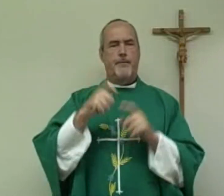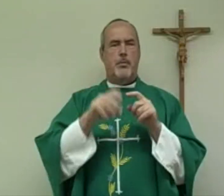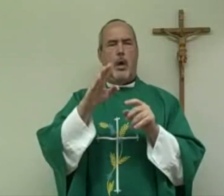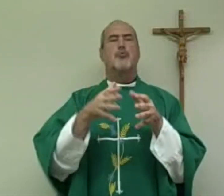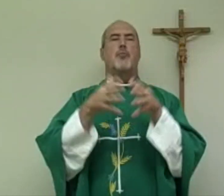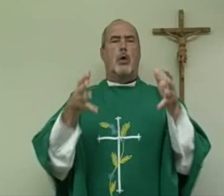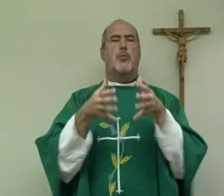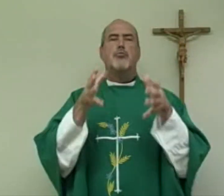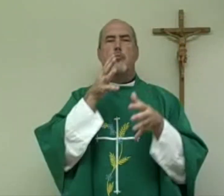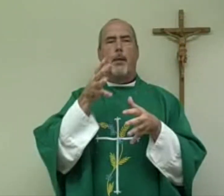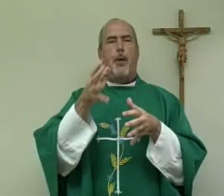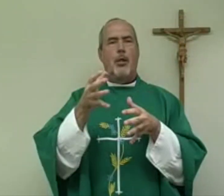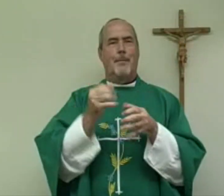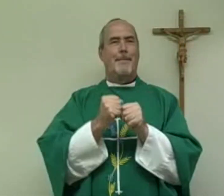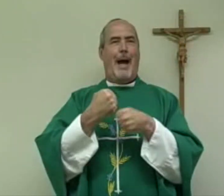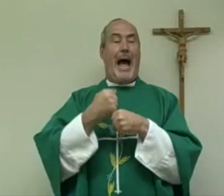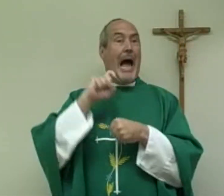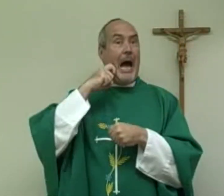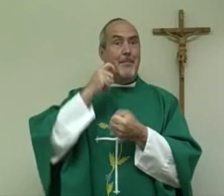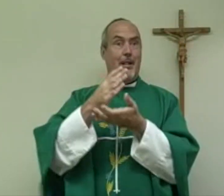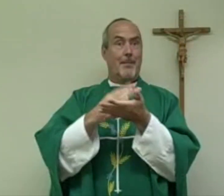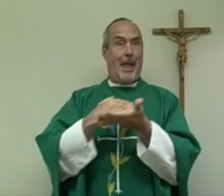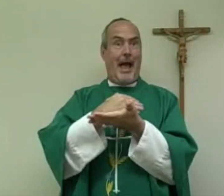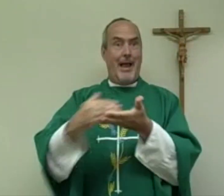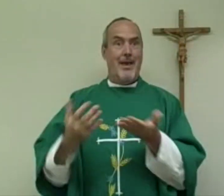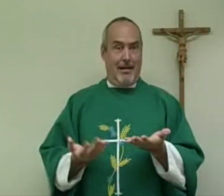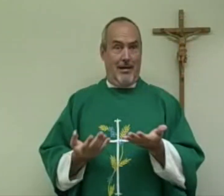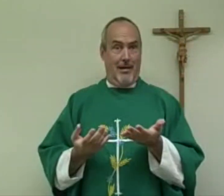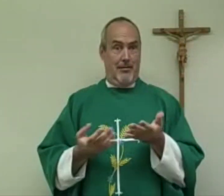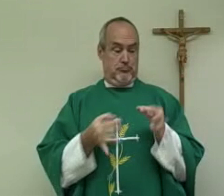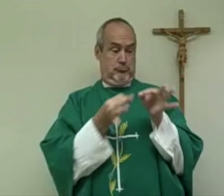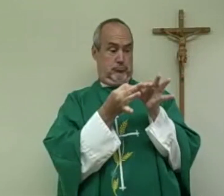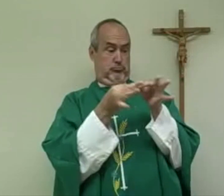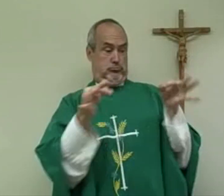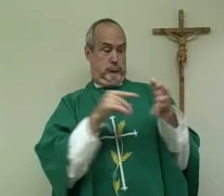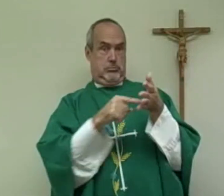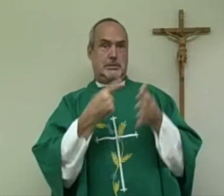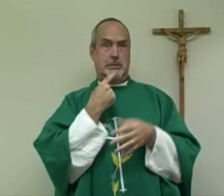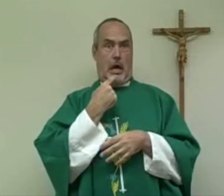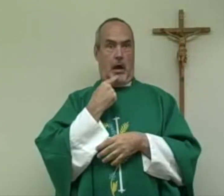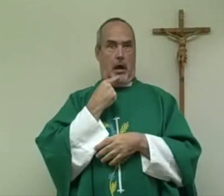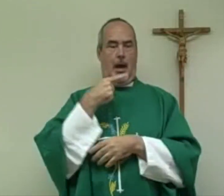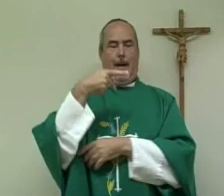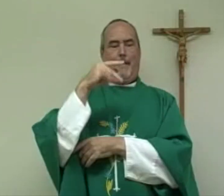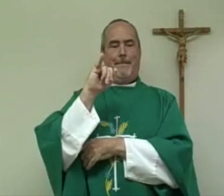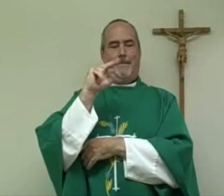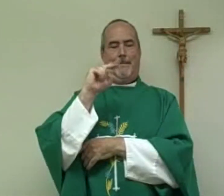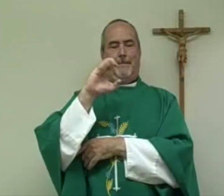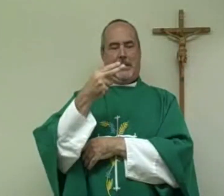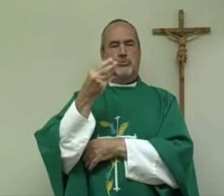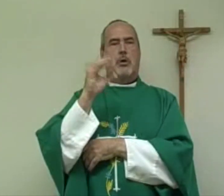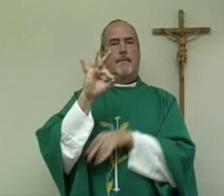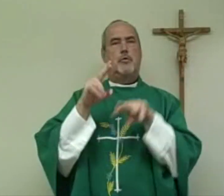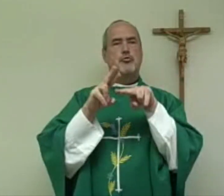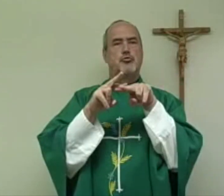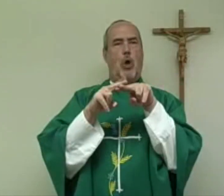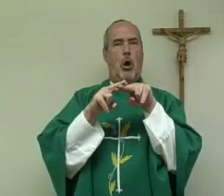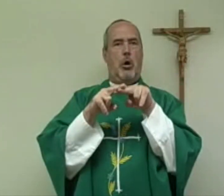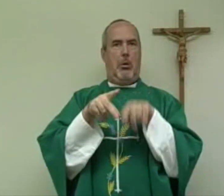old recipe from your great-great-grandmother's apple pie. And in the recipe, it calls for a